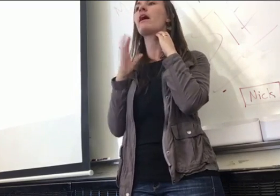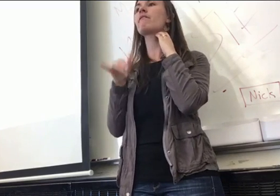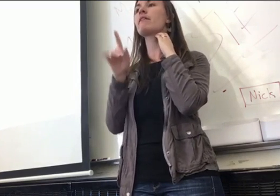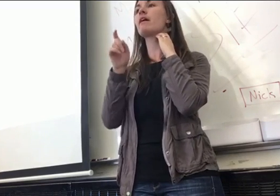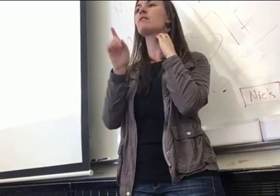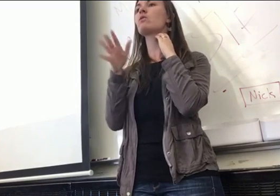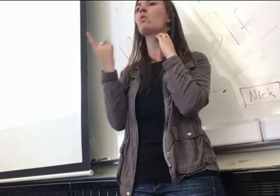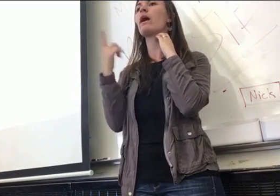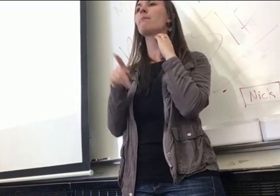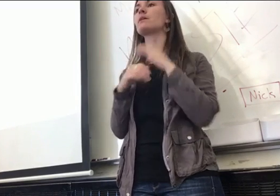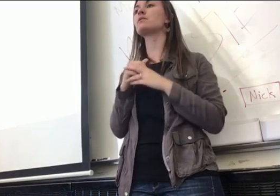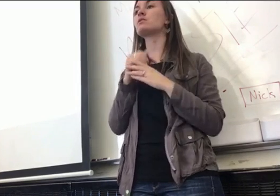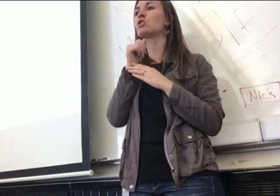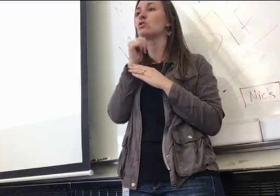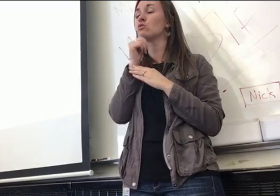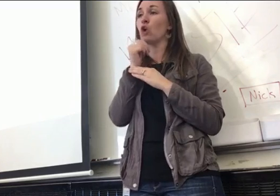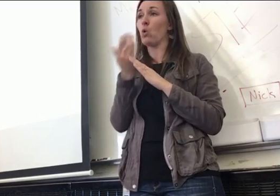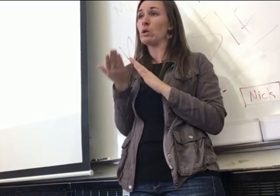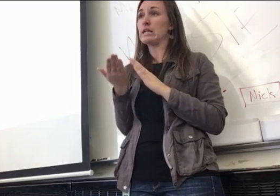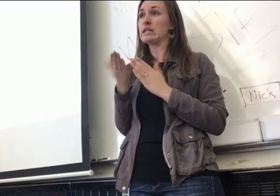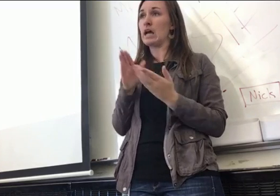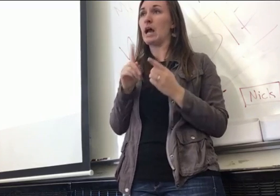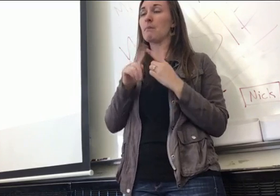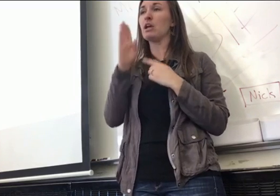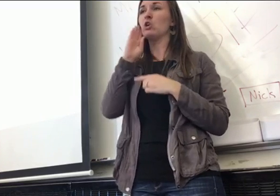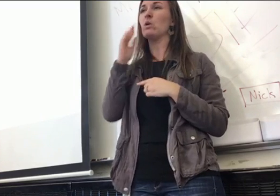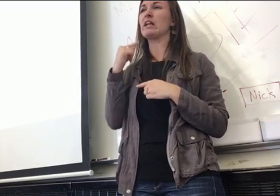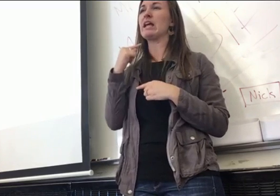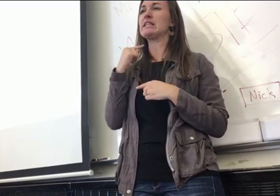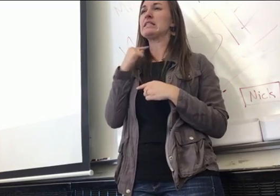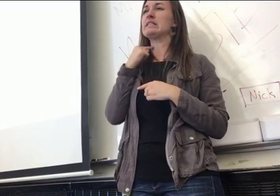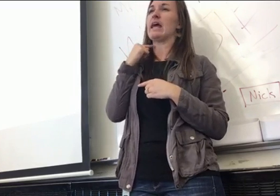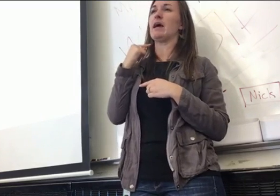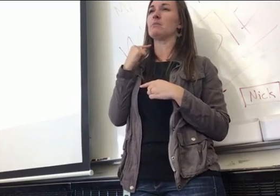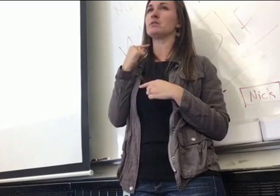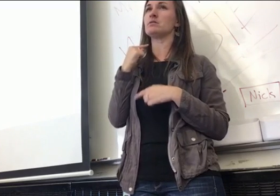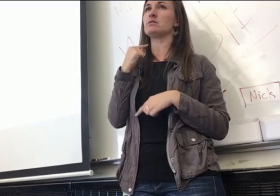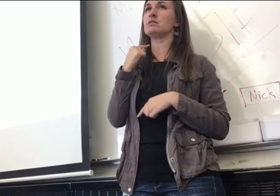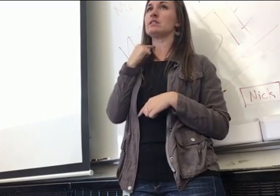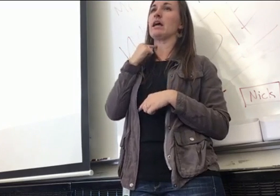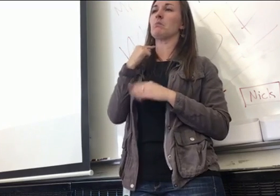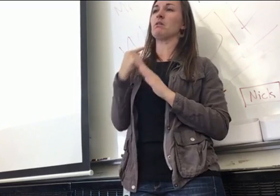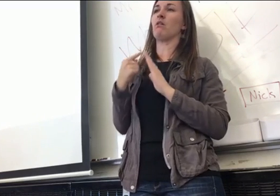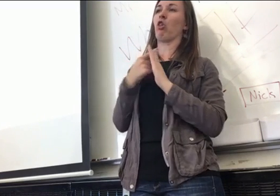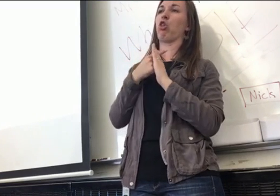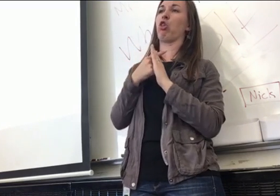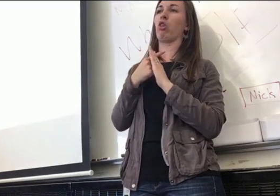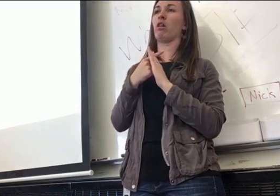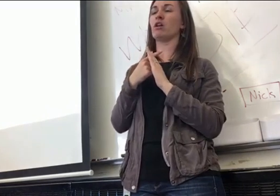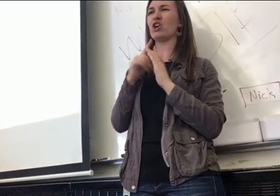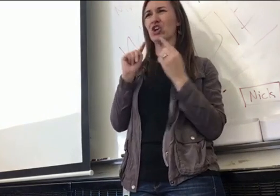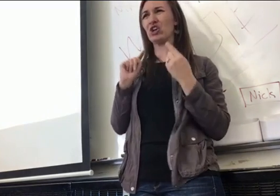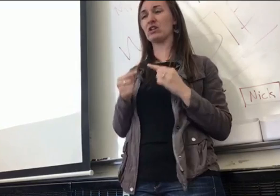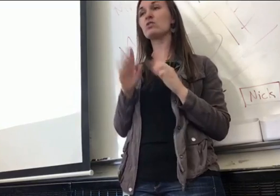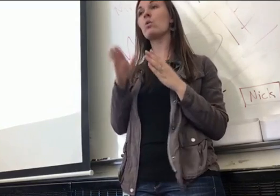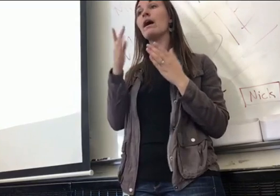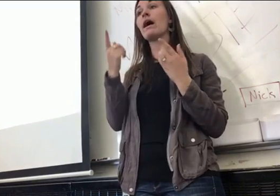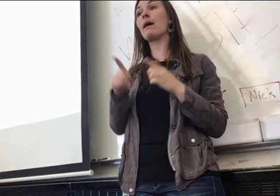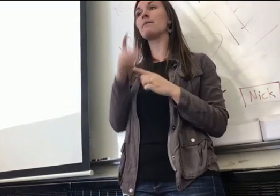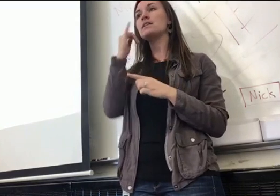Well, you don't die. You'll typically get stabbed. It's going to hurt, right? Here's when you die. What happens if you fall